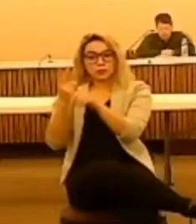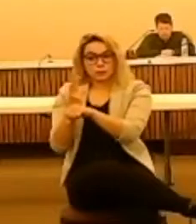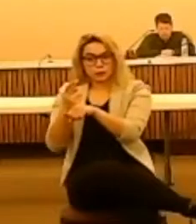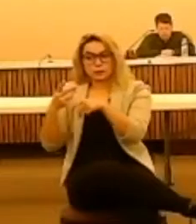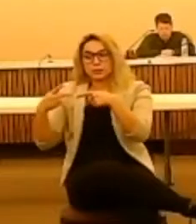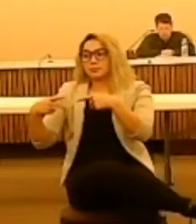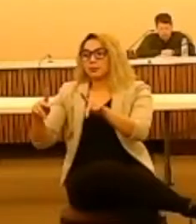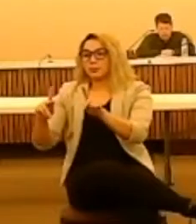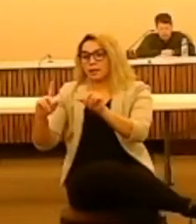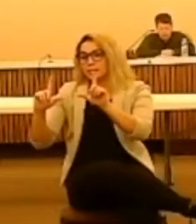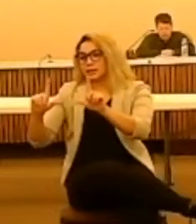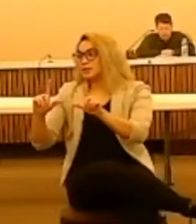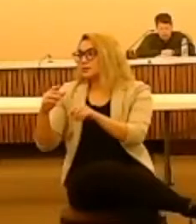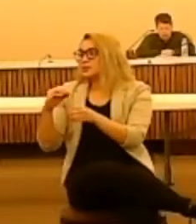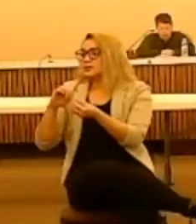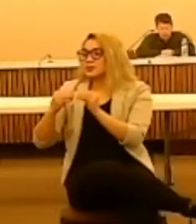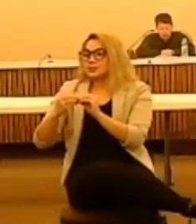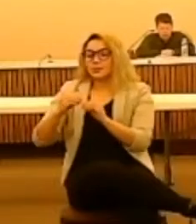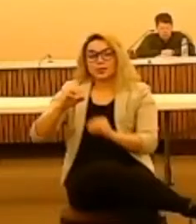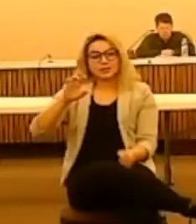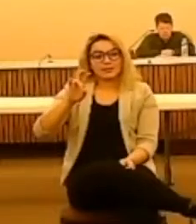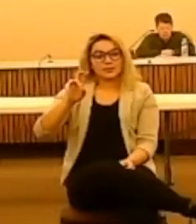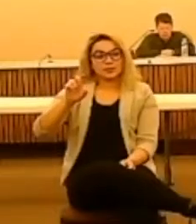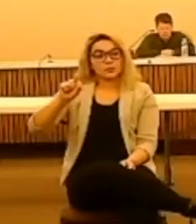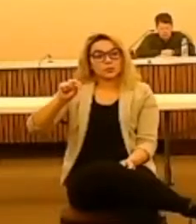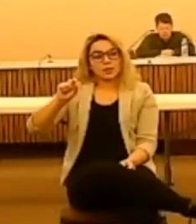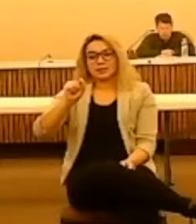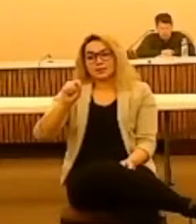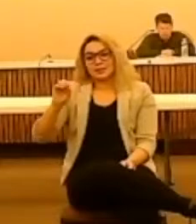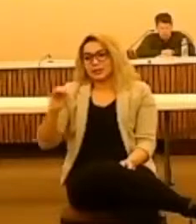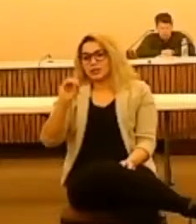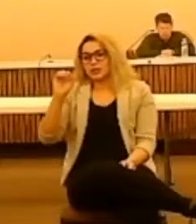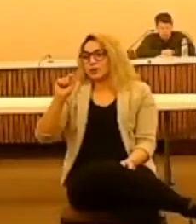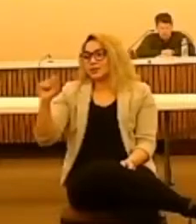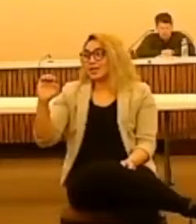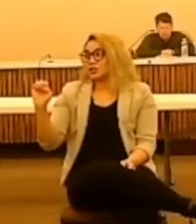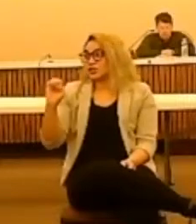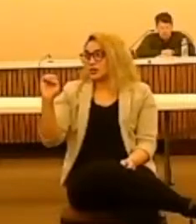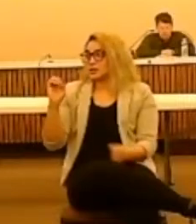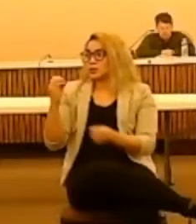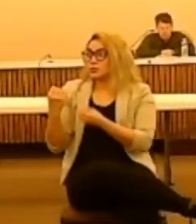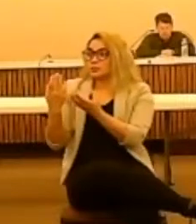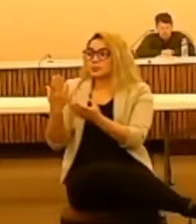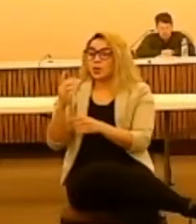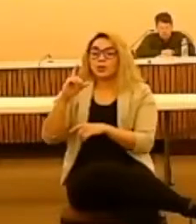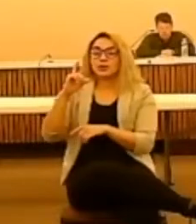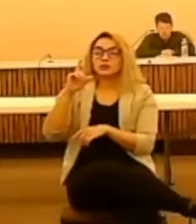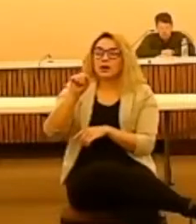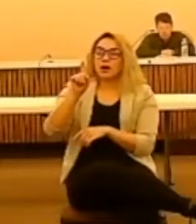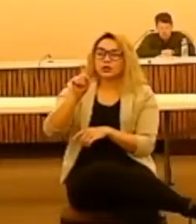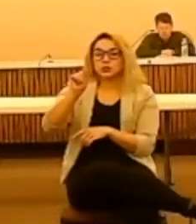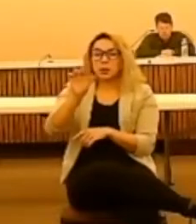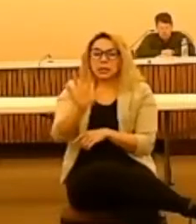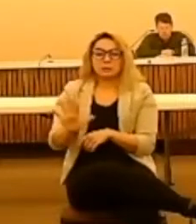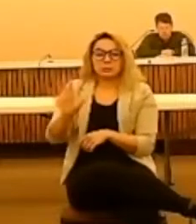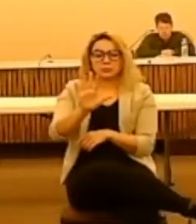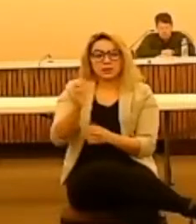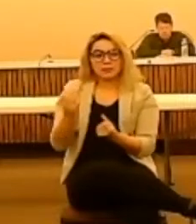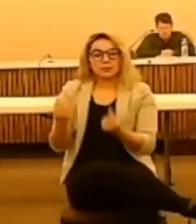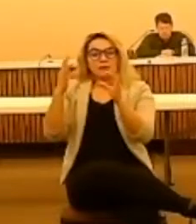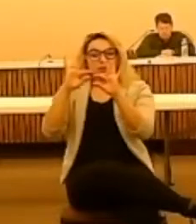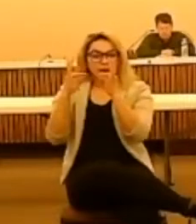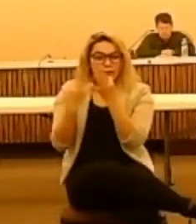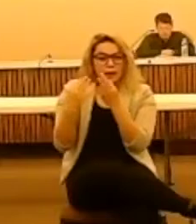number 2020-023 to construct a proposed plus or minus 120 unit multifamily